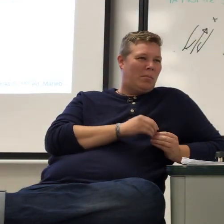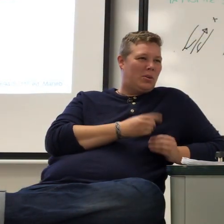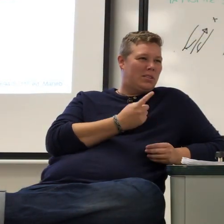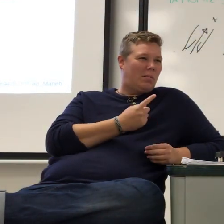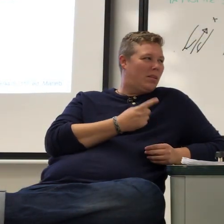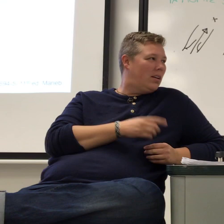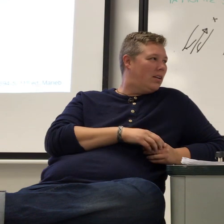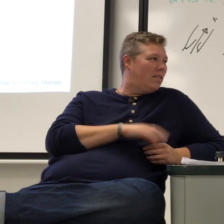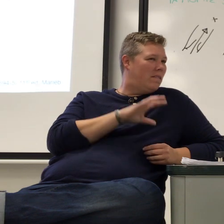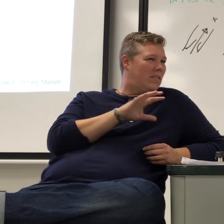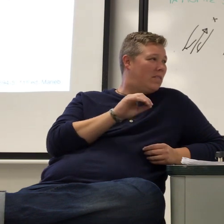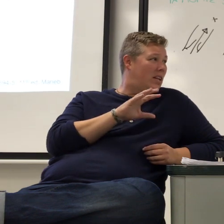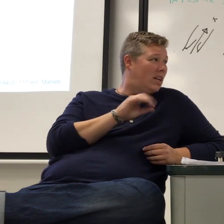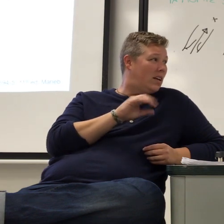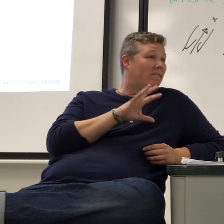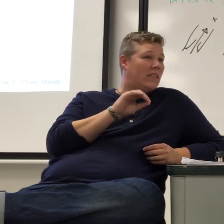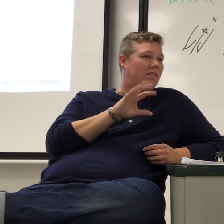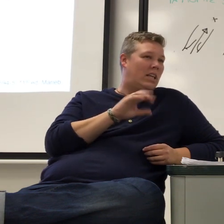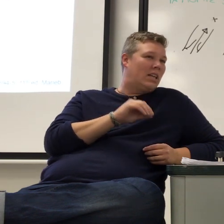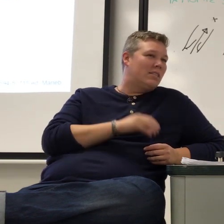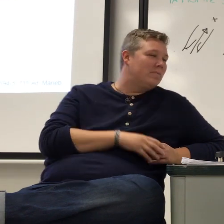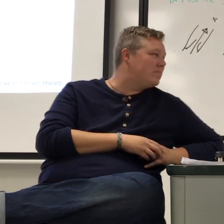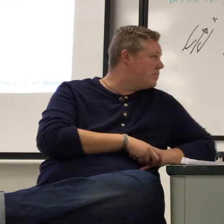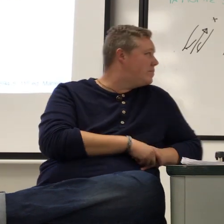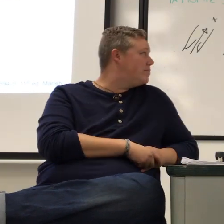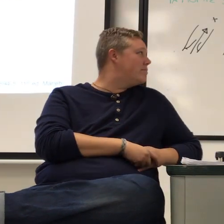Just draw this below